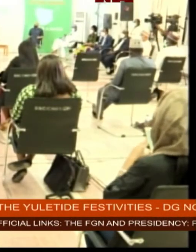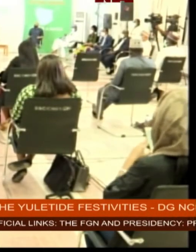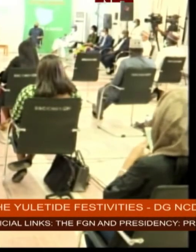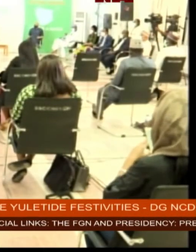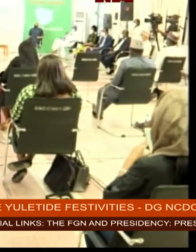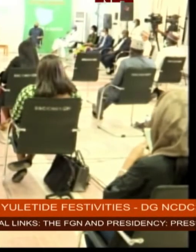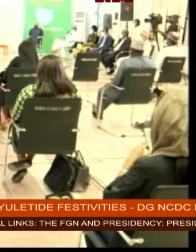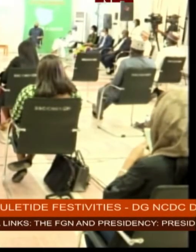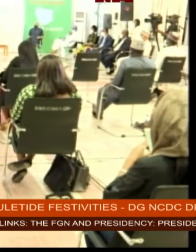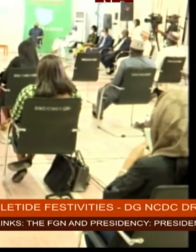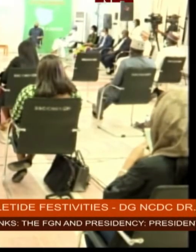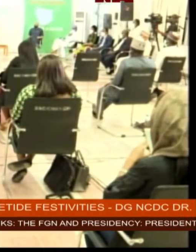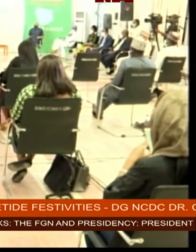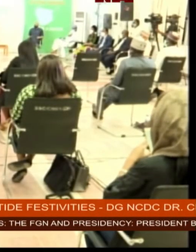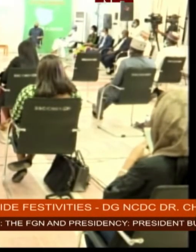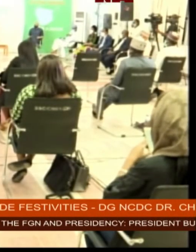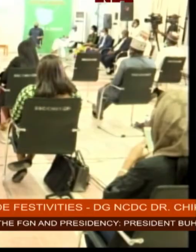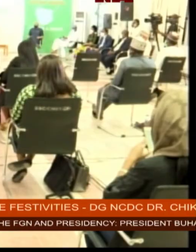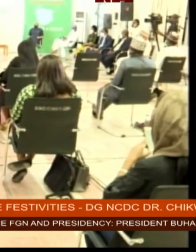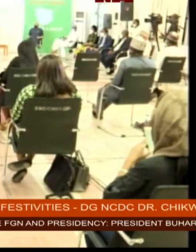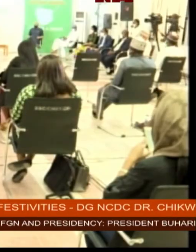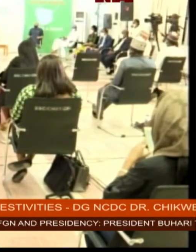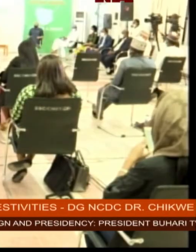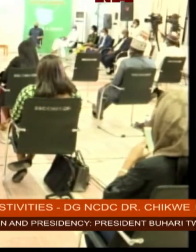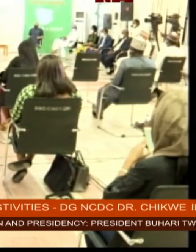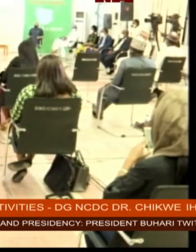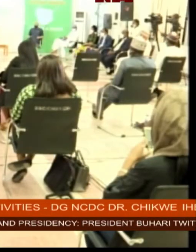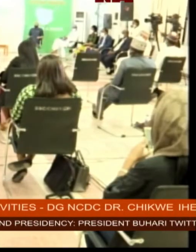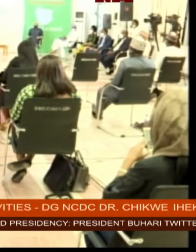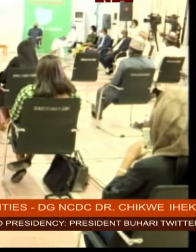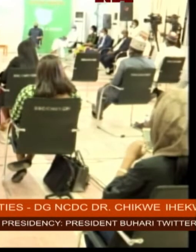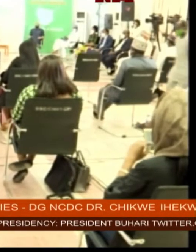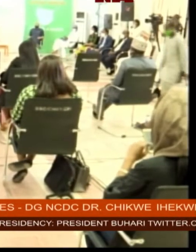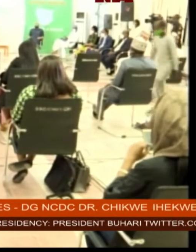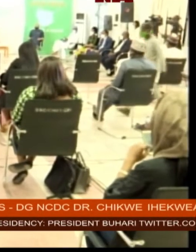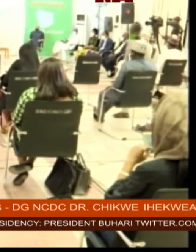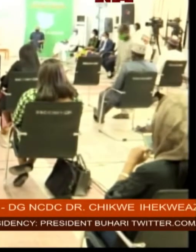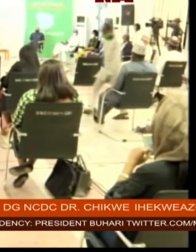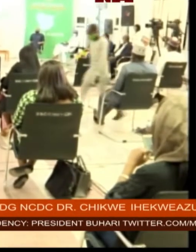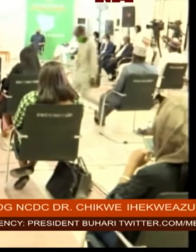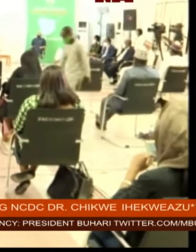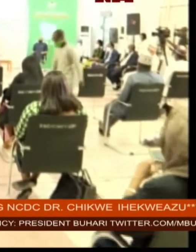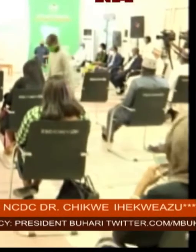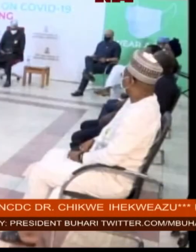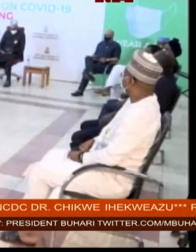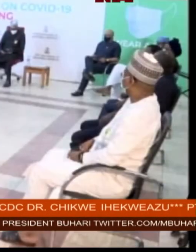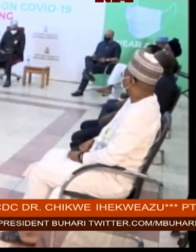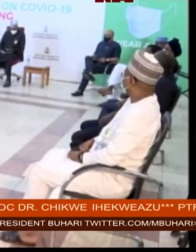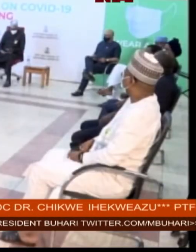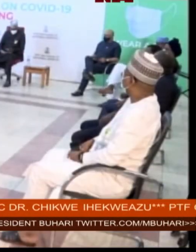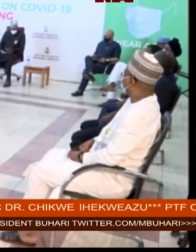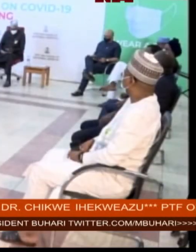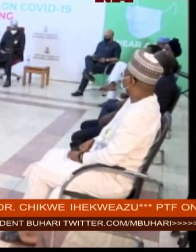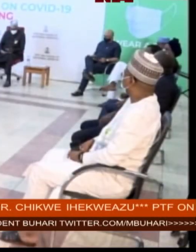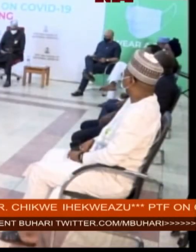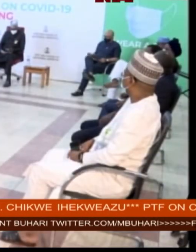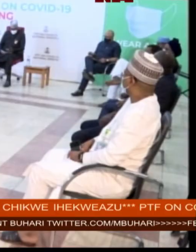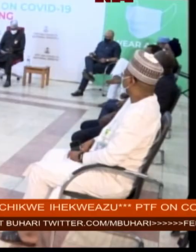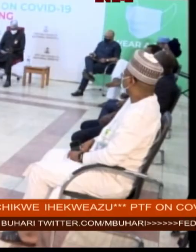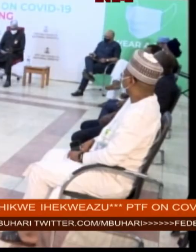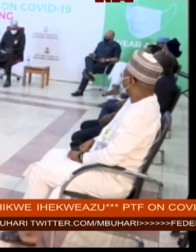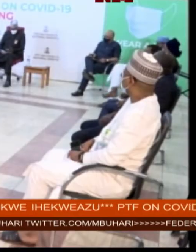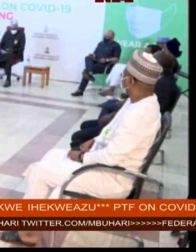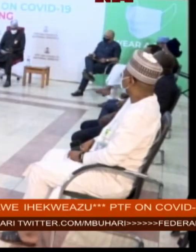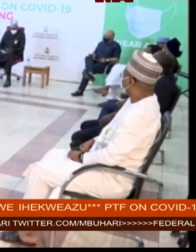we now invite, please, the chairman of PTF and the secretary to the government of the federation to please come for closing